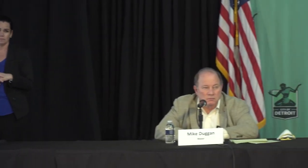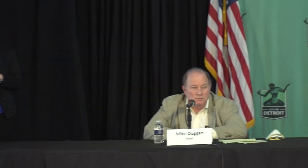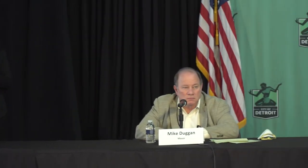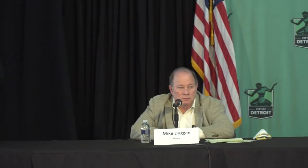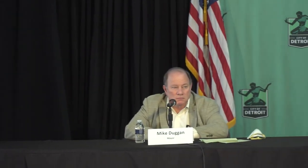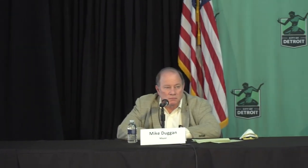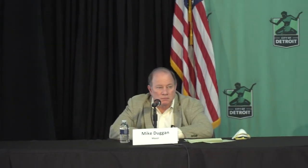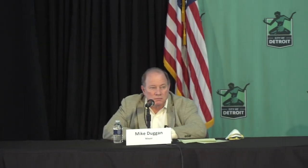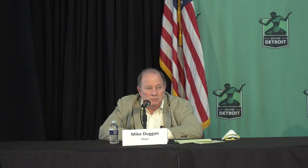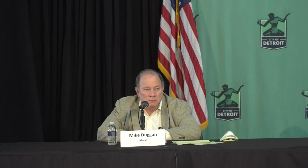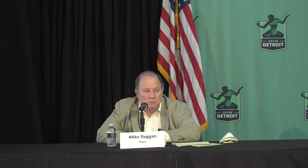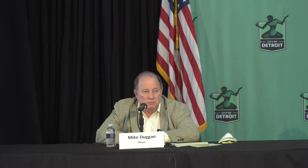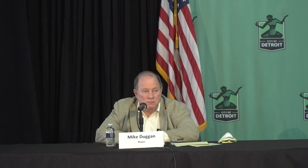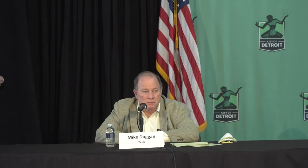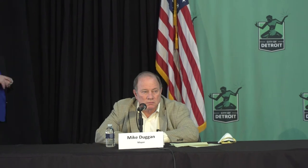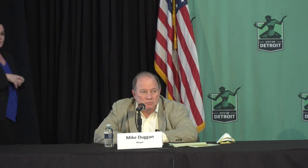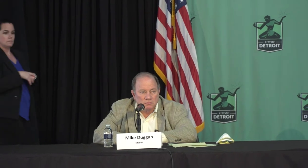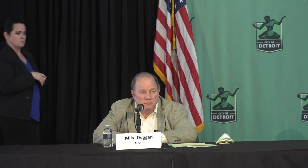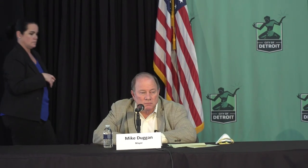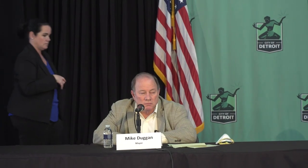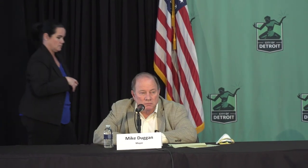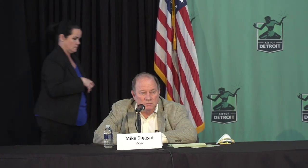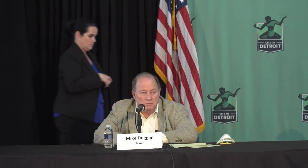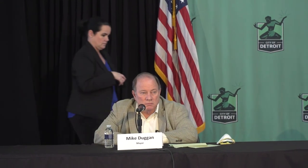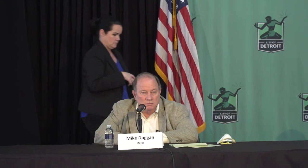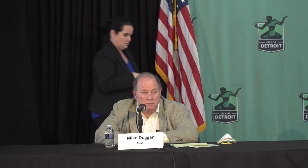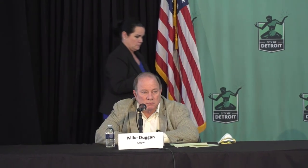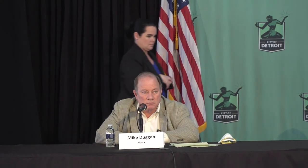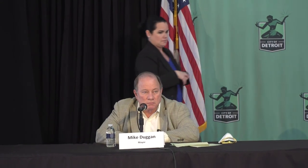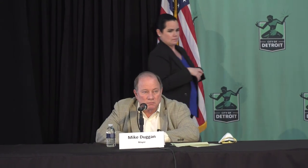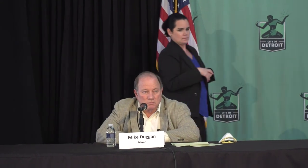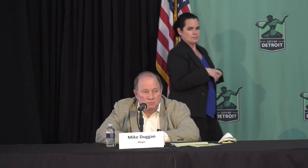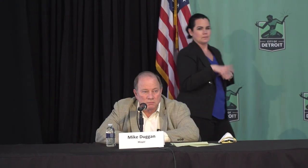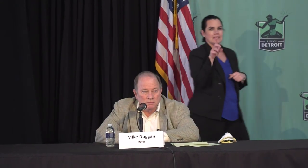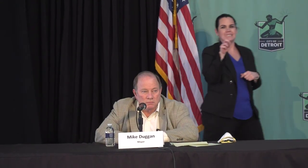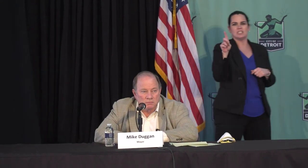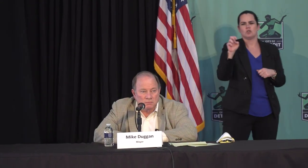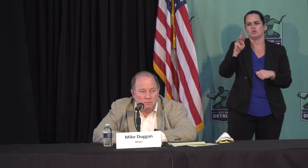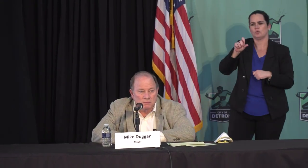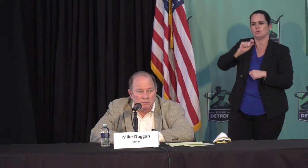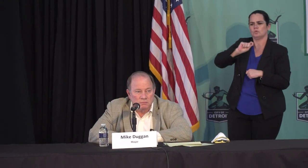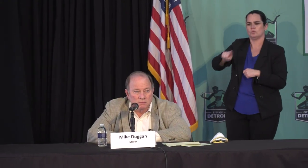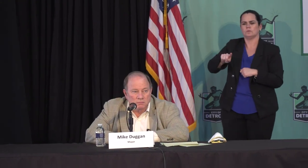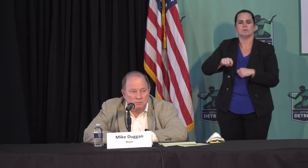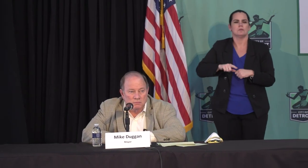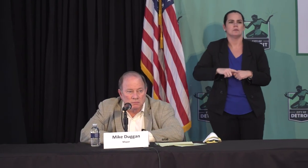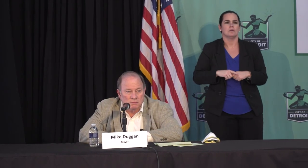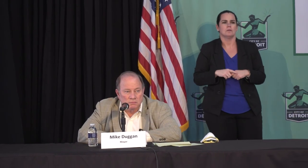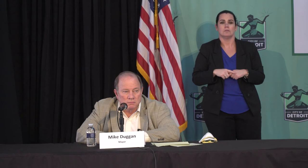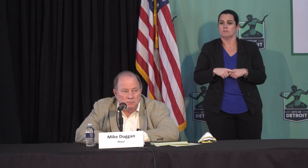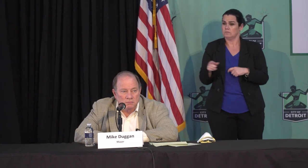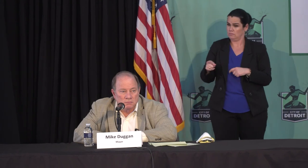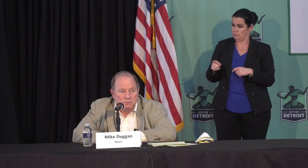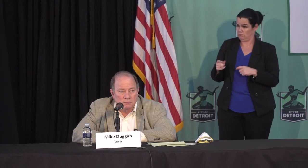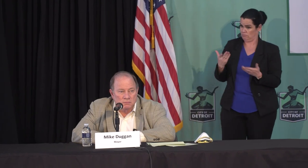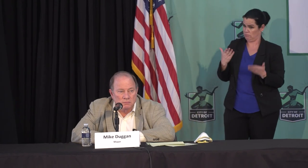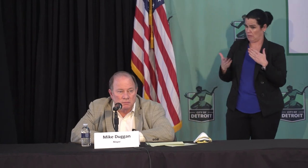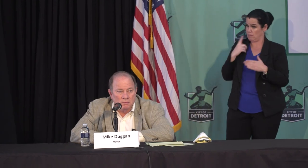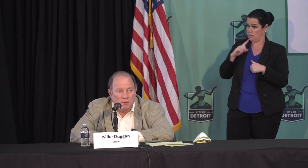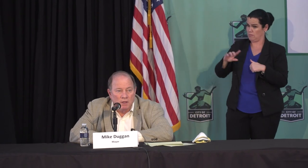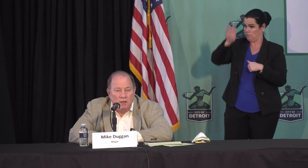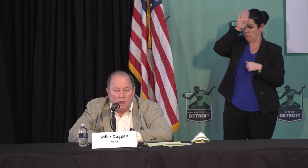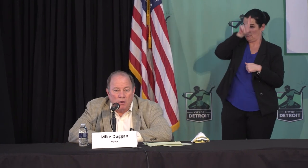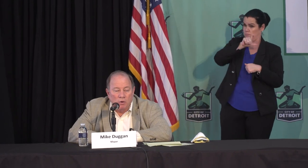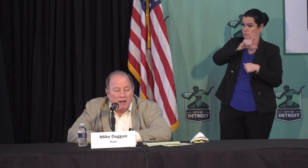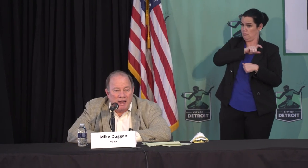Mayor, just two questions from Christine Ferretti at the Detroit News. wanted to know if there's any update on the potential for hazard pay for first responders.